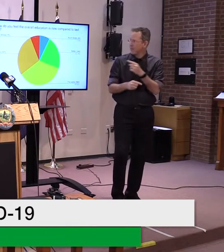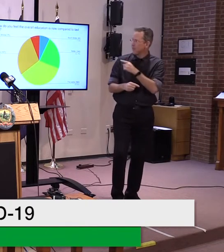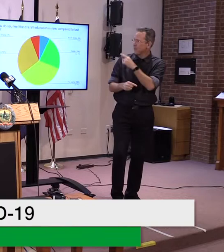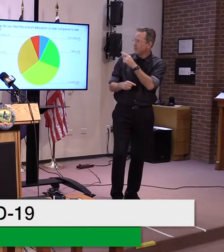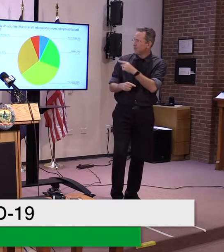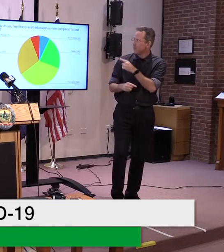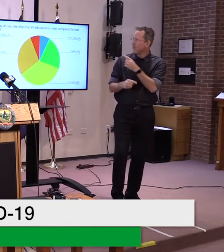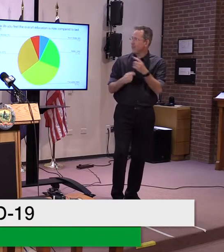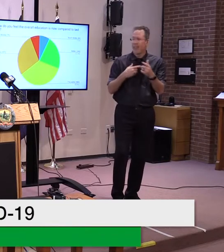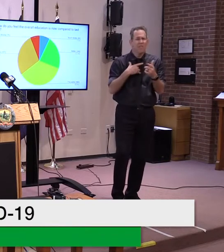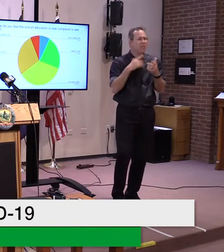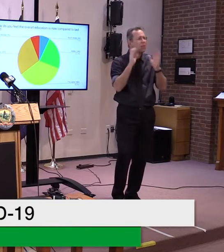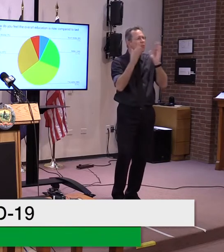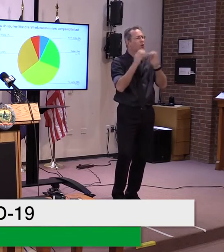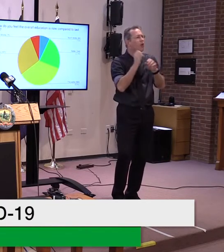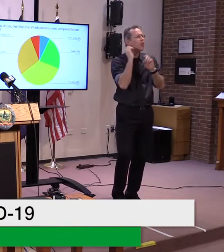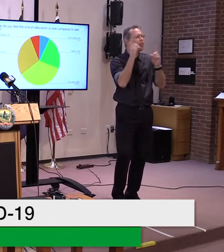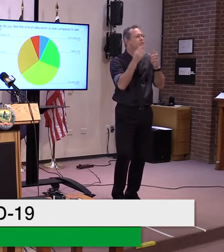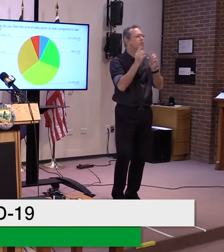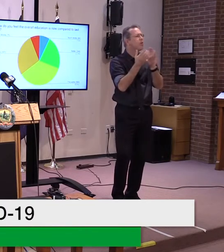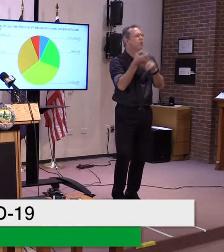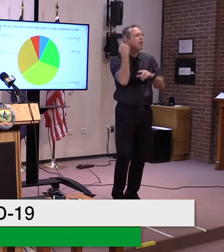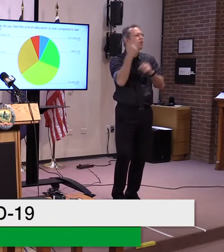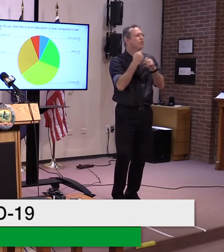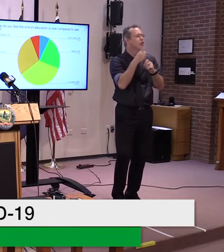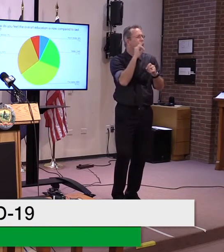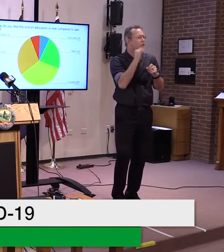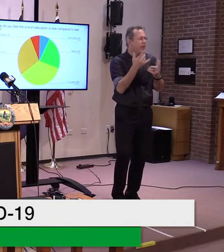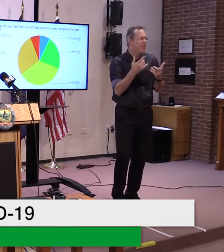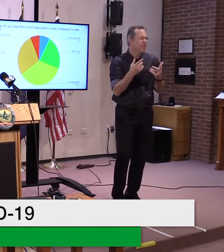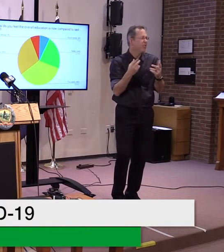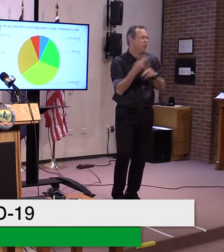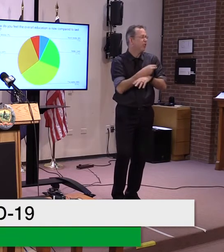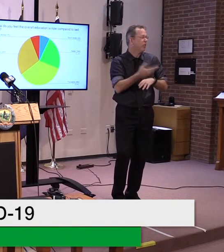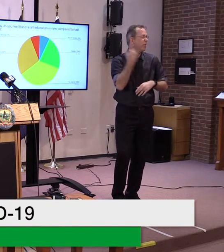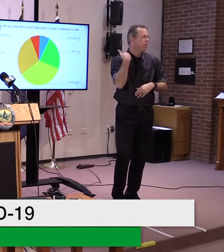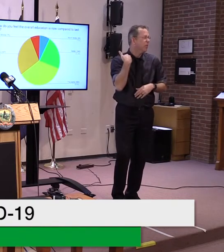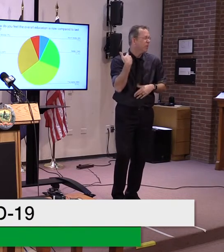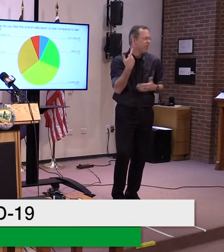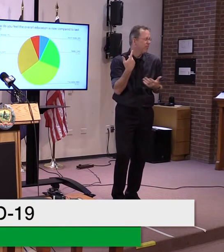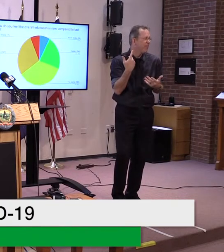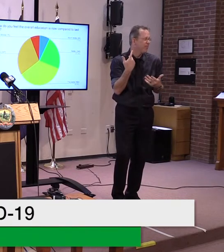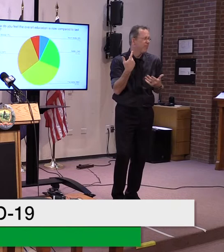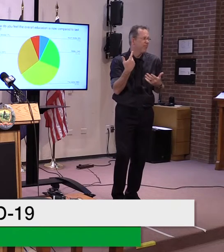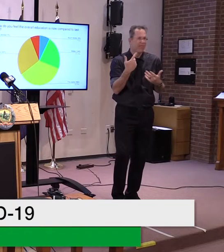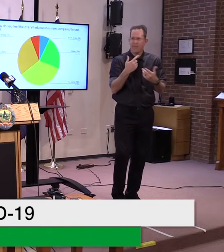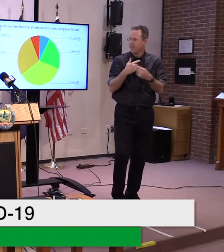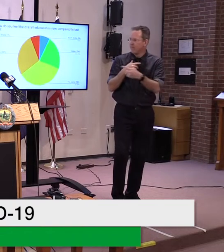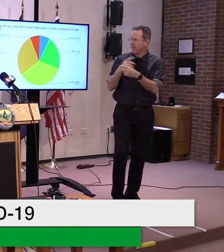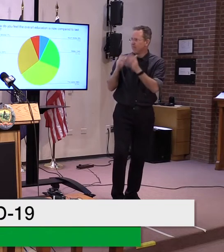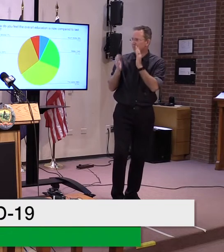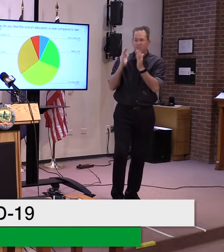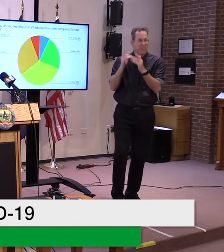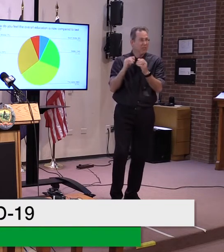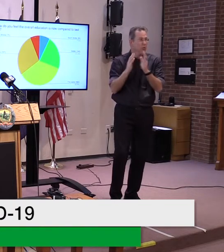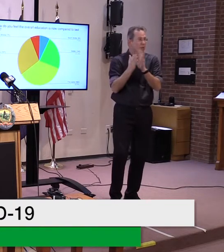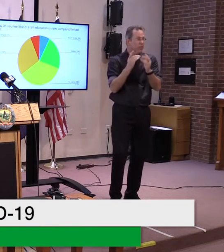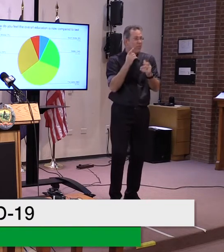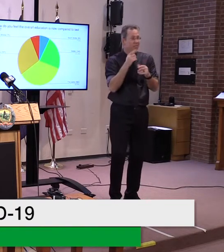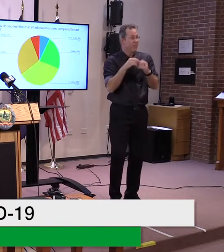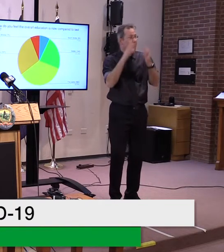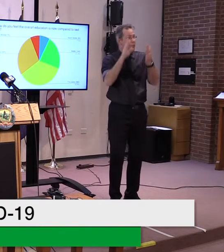is worse or much worse than last false learning we did not positive issues